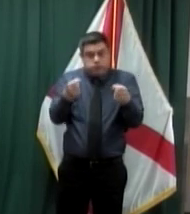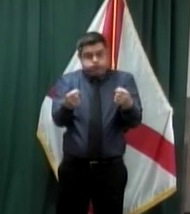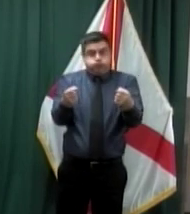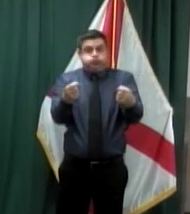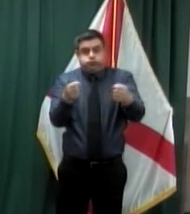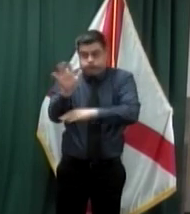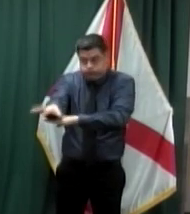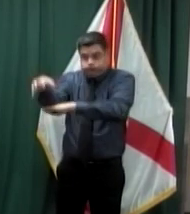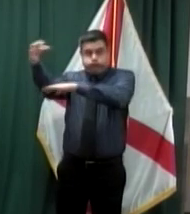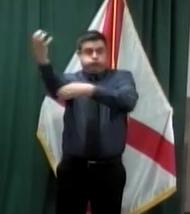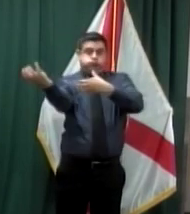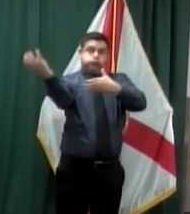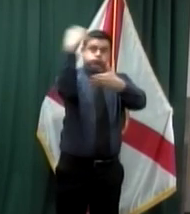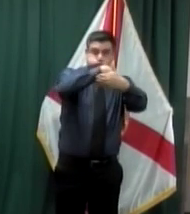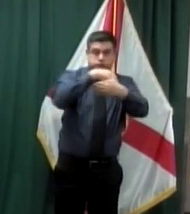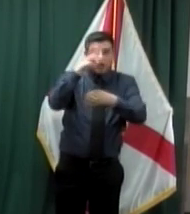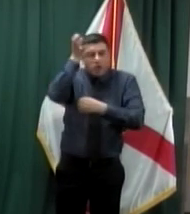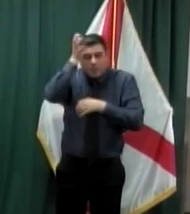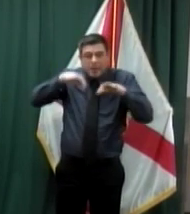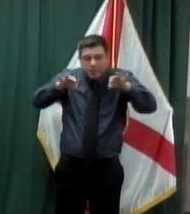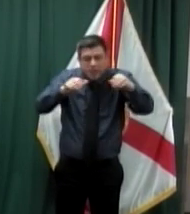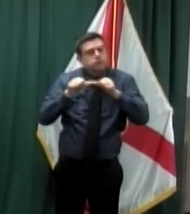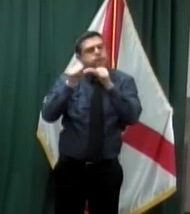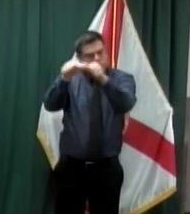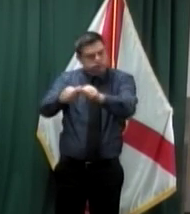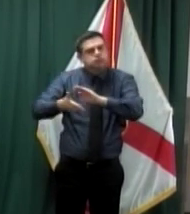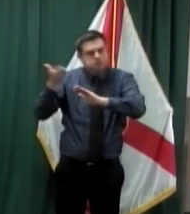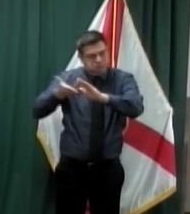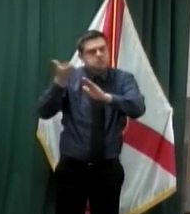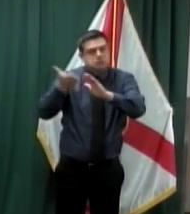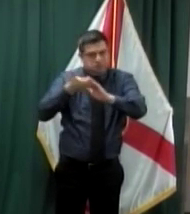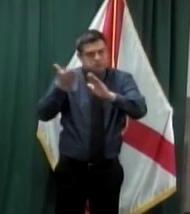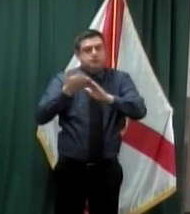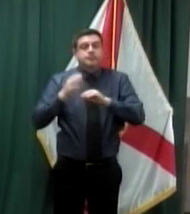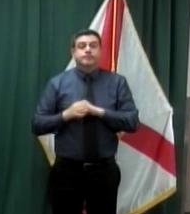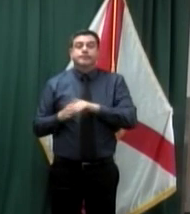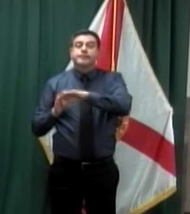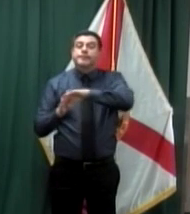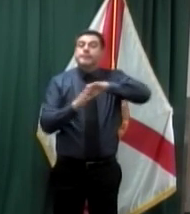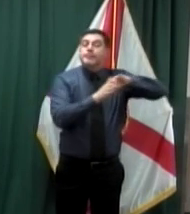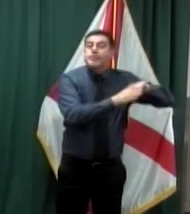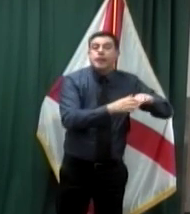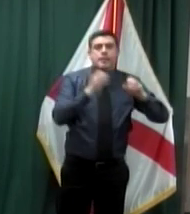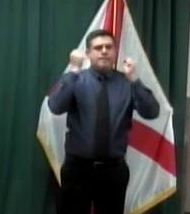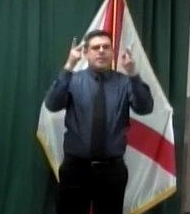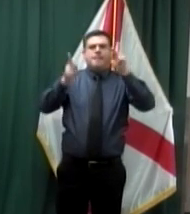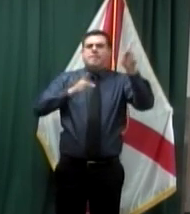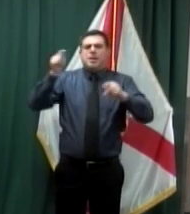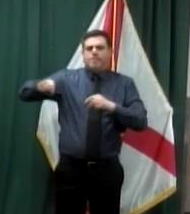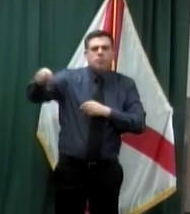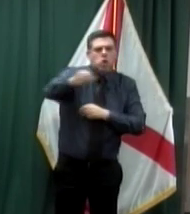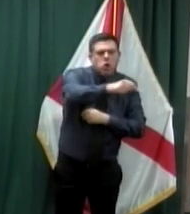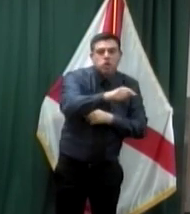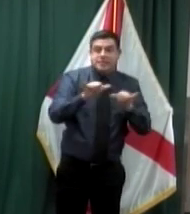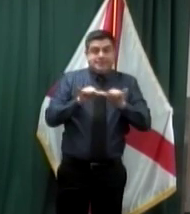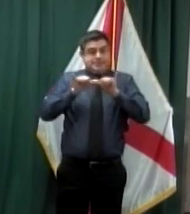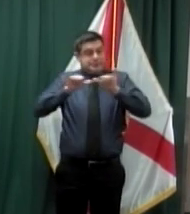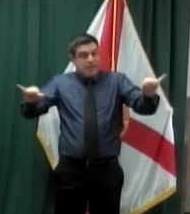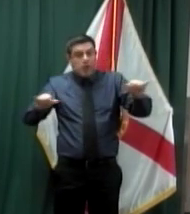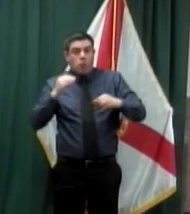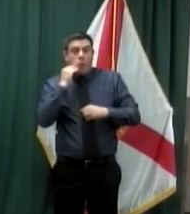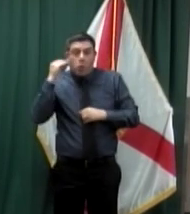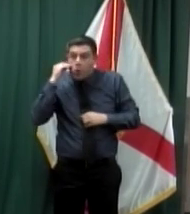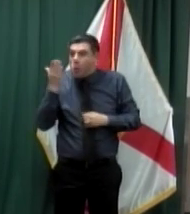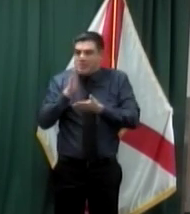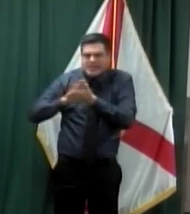occur in the unincorporated areas. So I know a lot of people have been spending a lot of time at home and they're doing cleanups or spring cleanups, so you